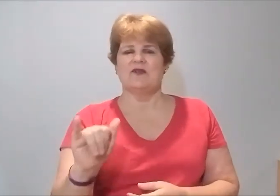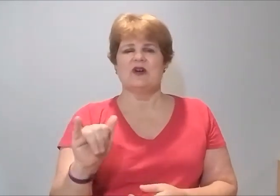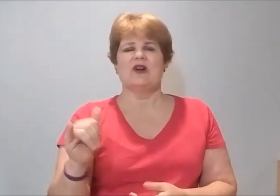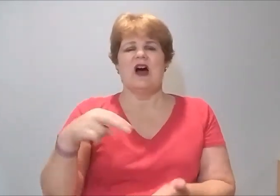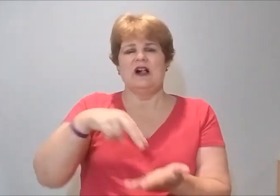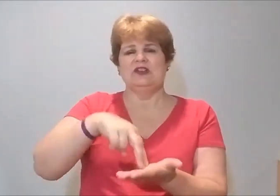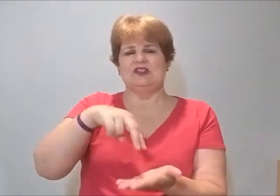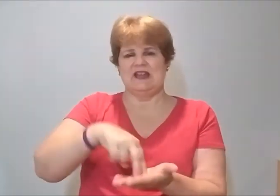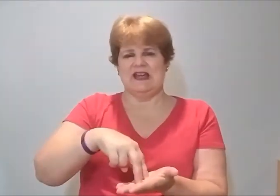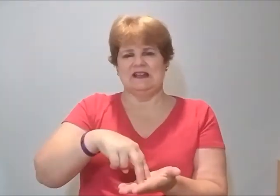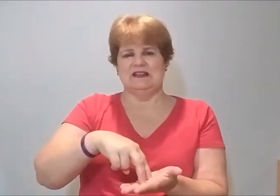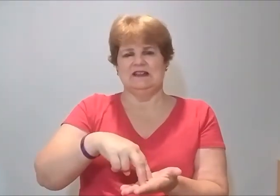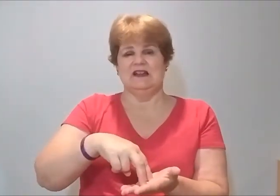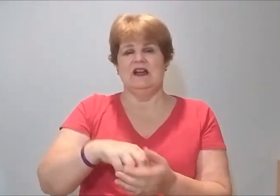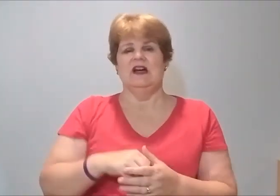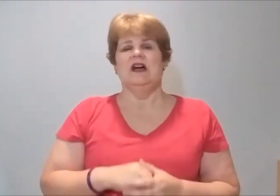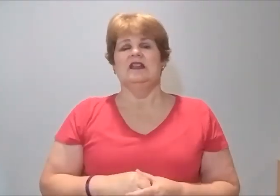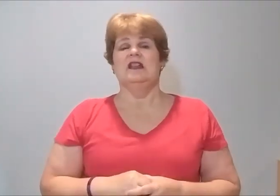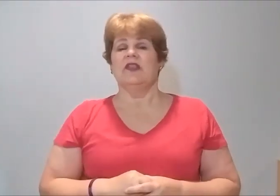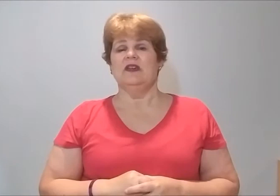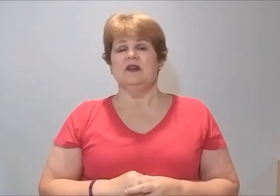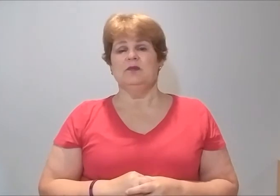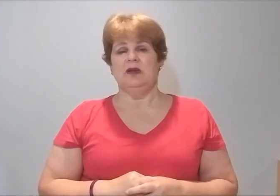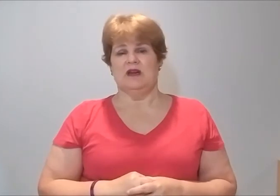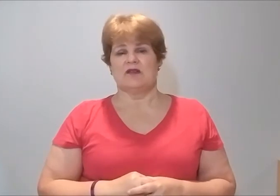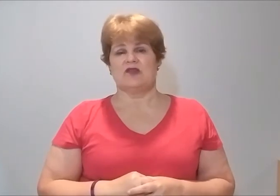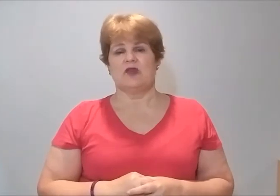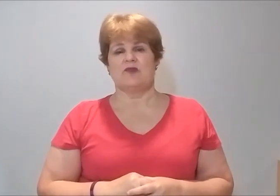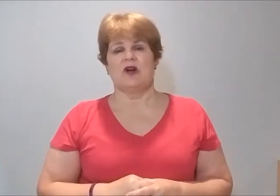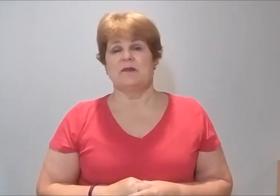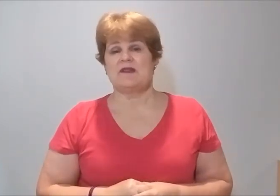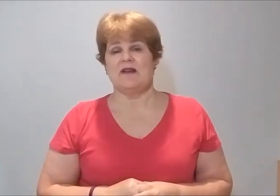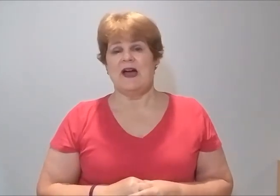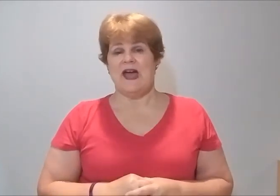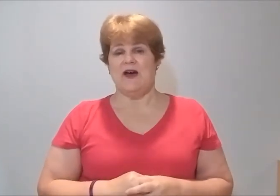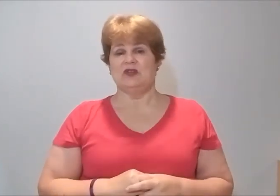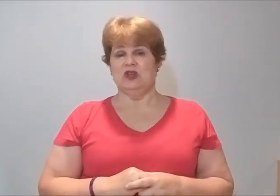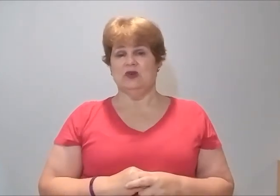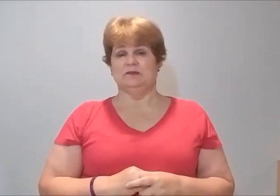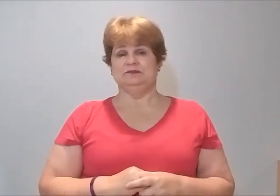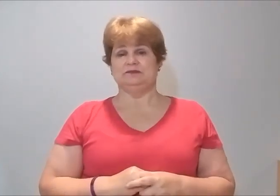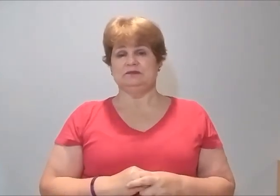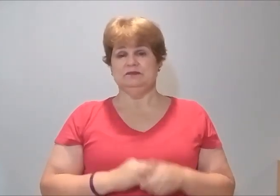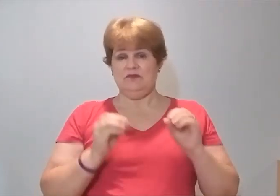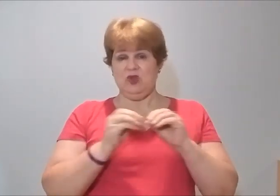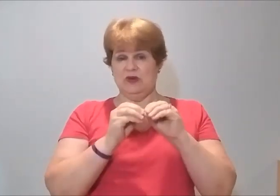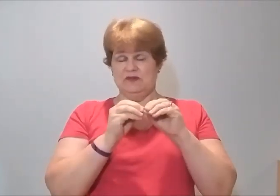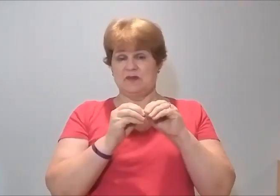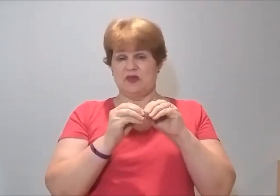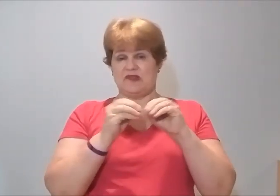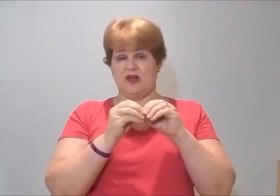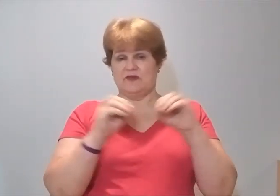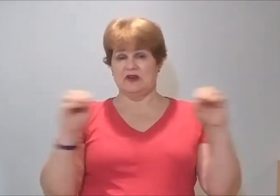Forever I'll stand. Nothing compares to the promise I have in you. We remember the sign for